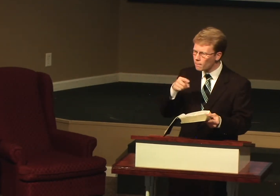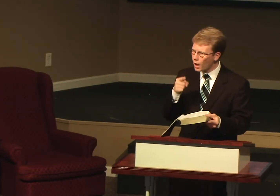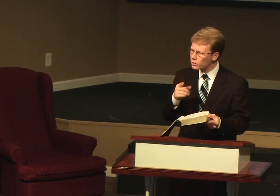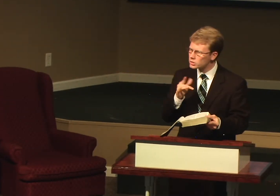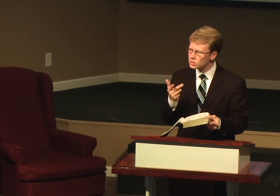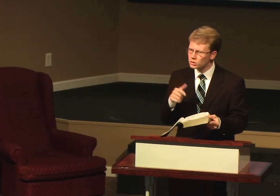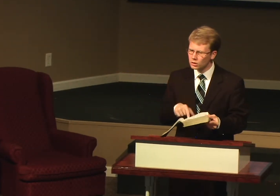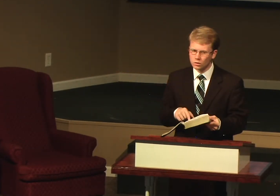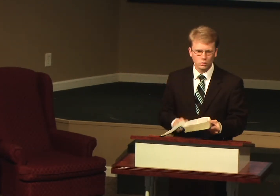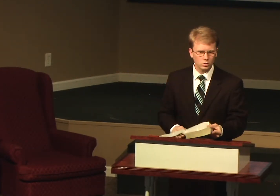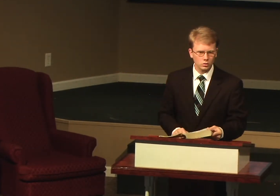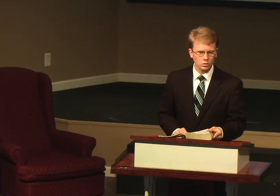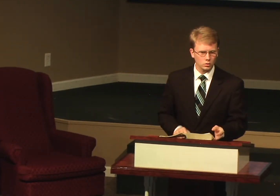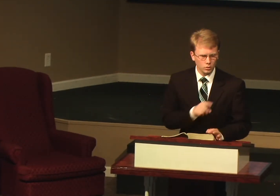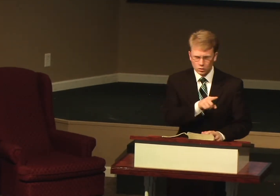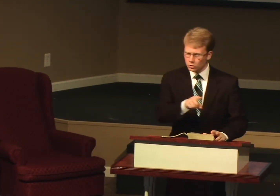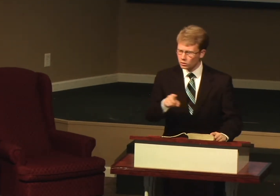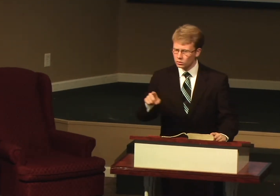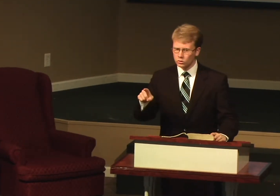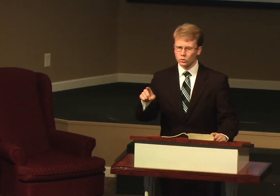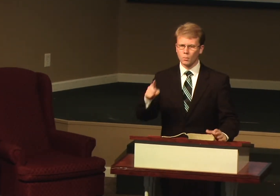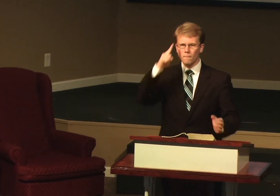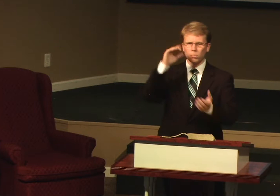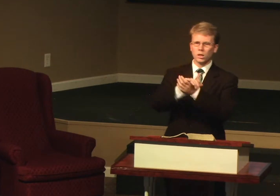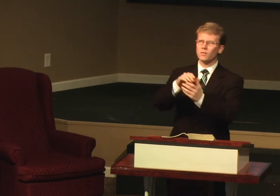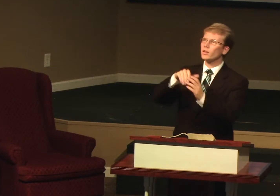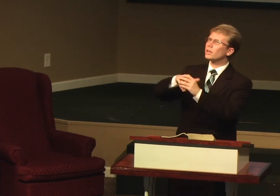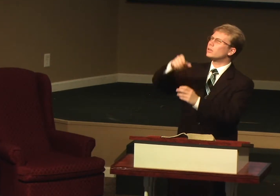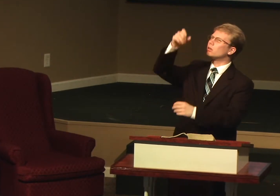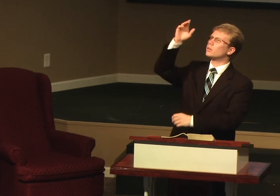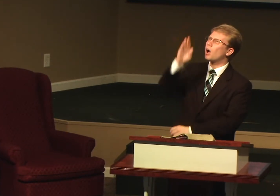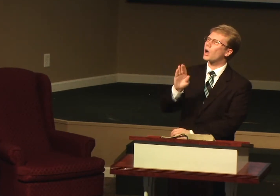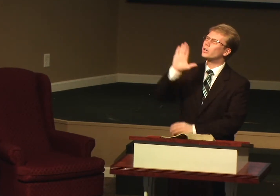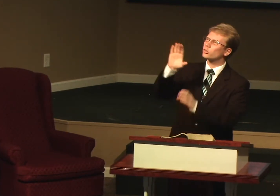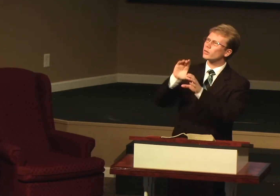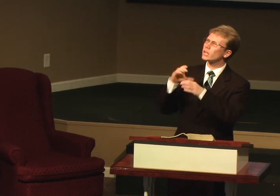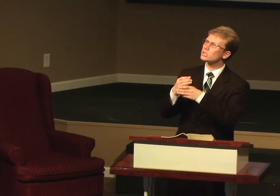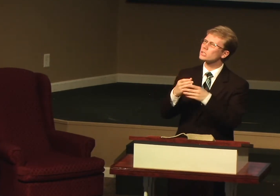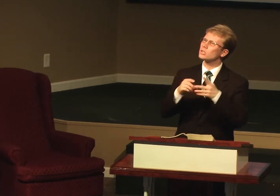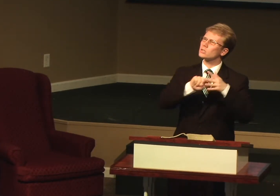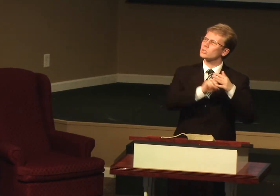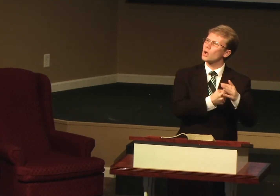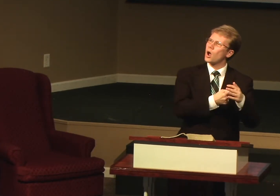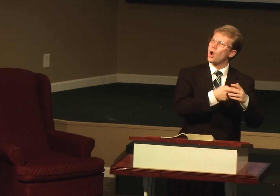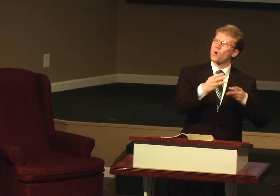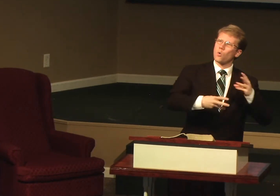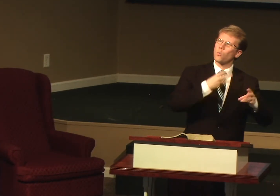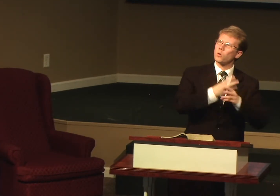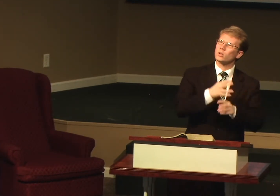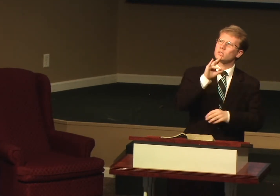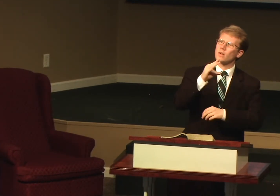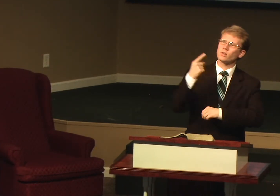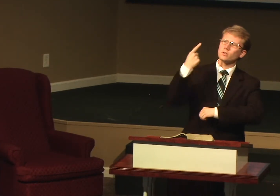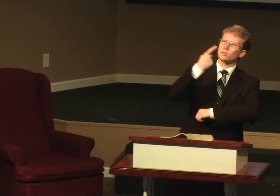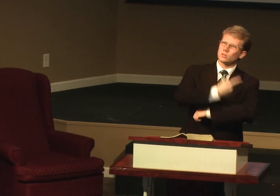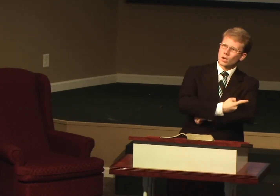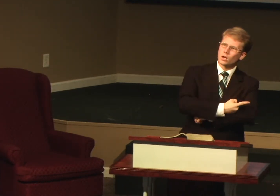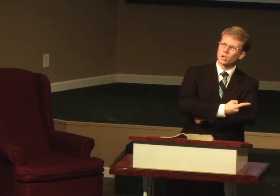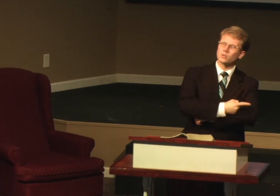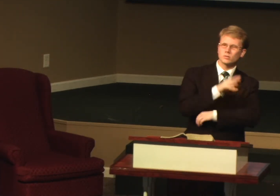not seen Him, but this book tells us of Him. I believe in God and His creation and all that He did,